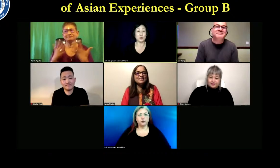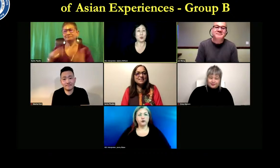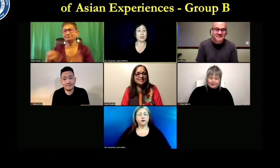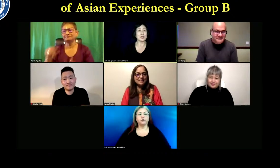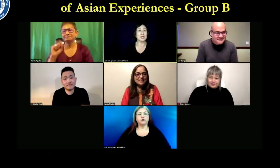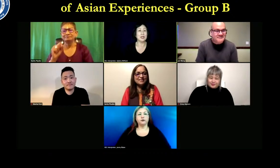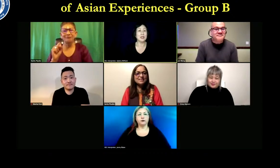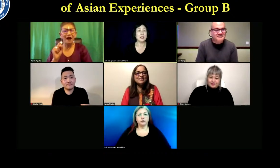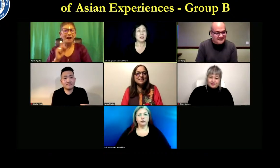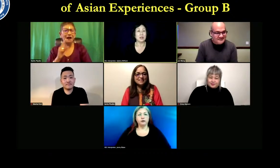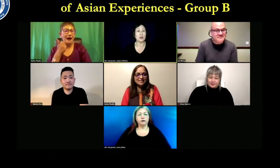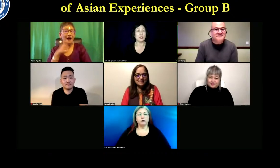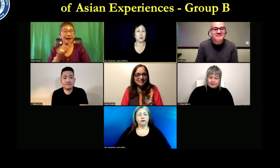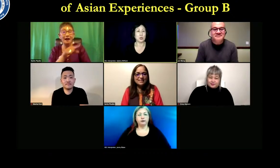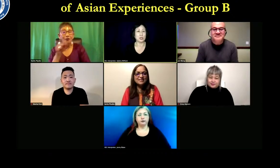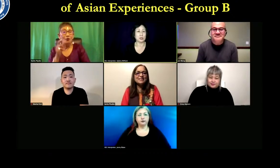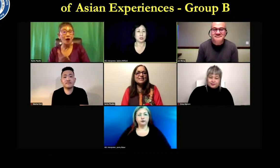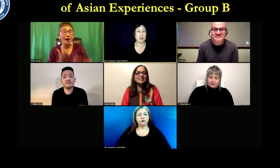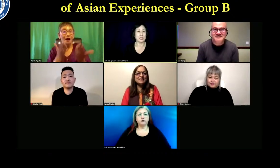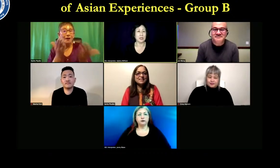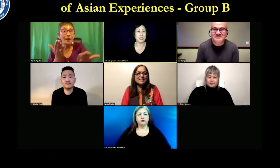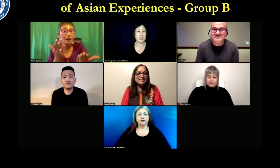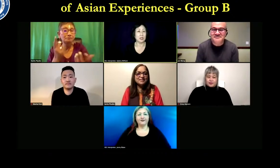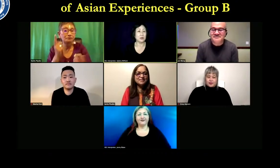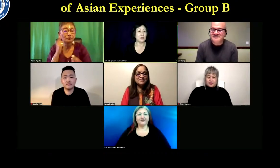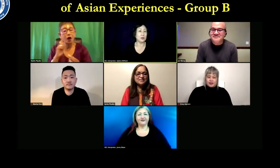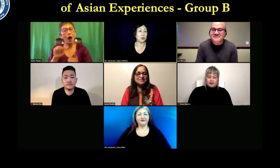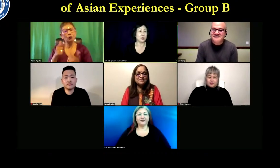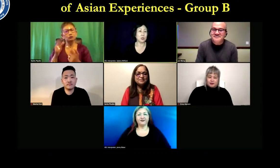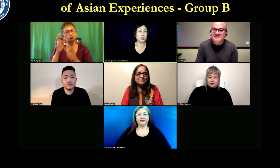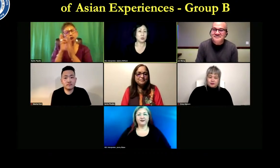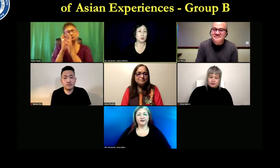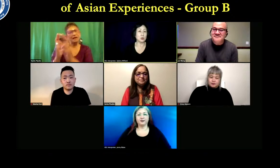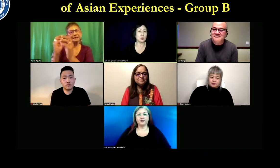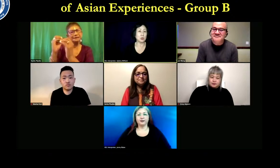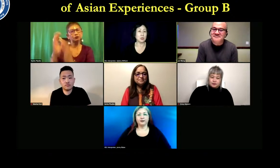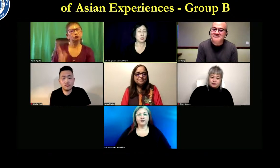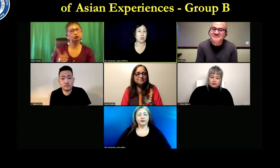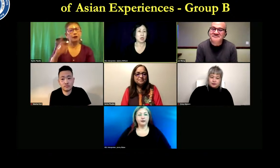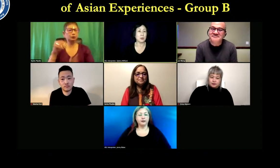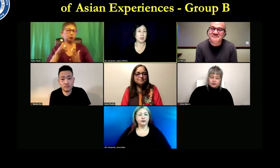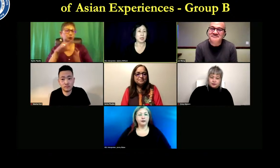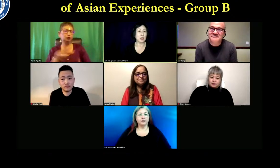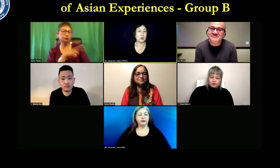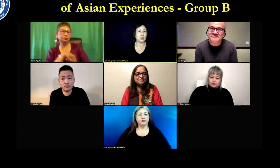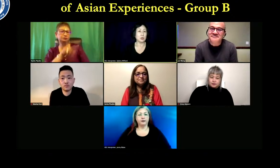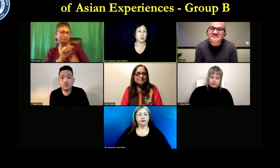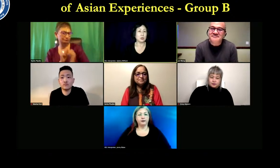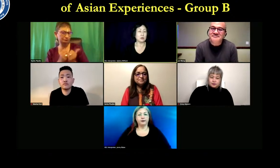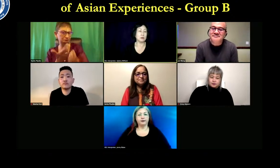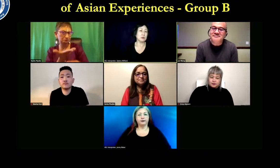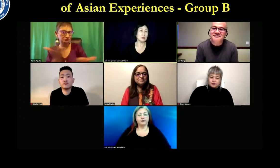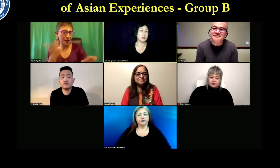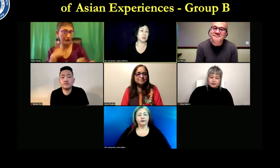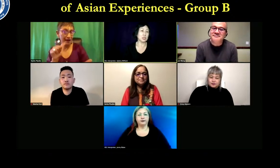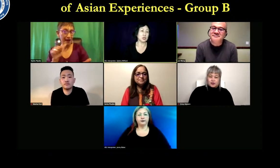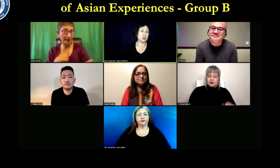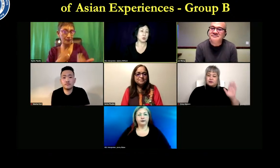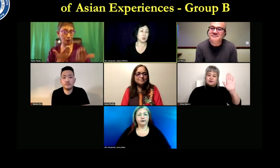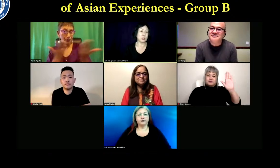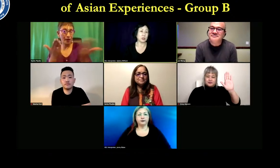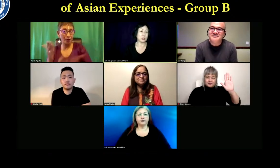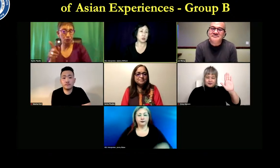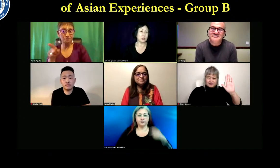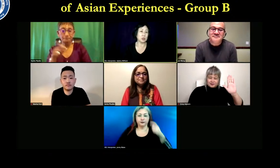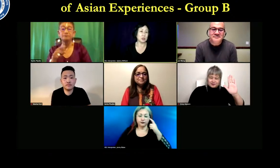to earn those points. How inspirational is that? Any of you want to talk about how, you know,